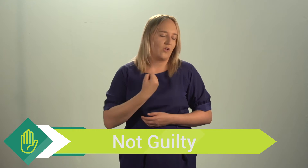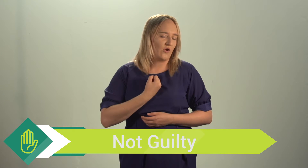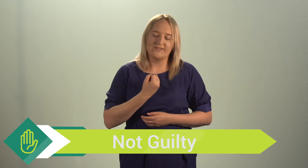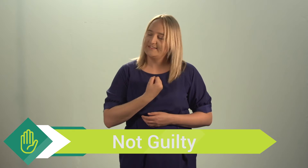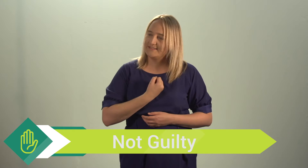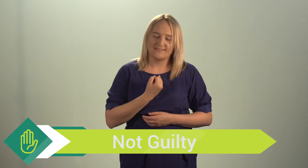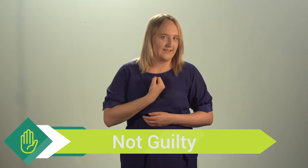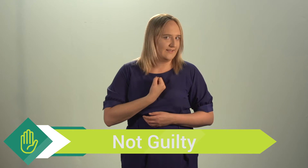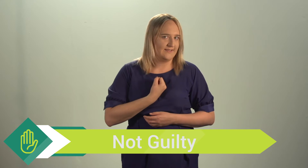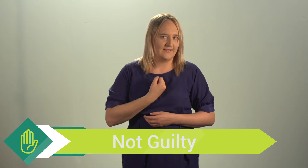not guilty,